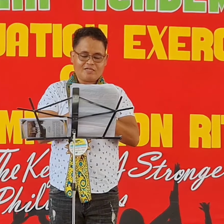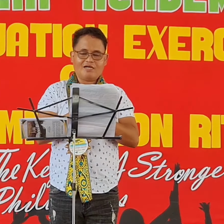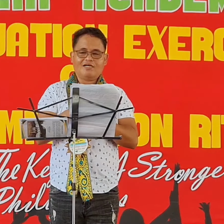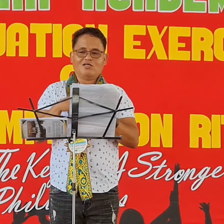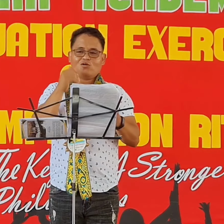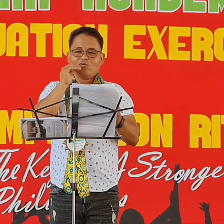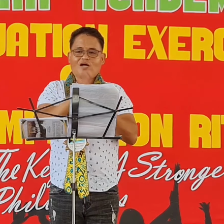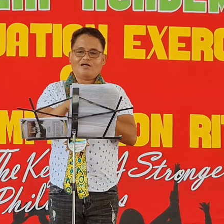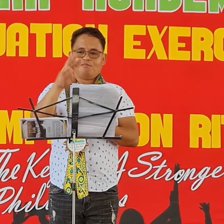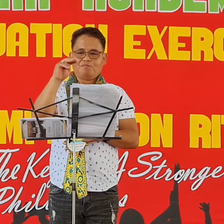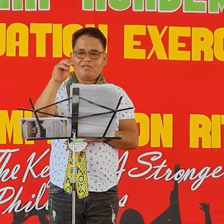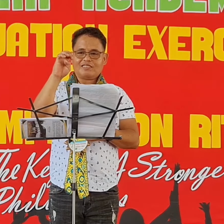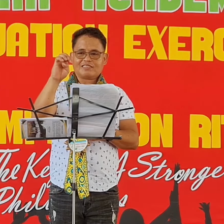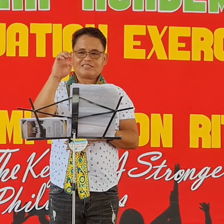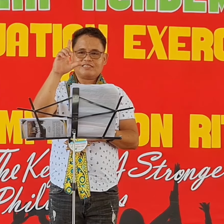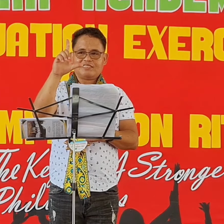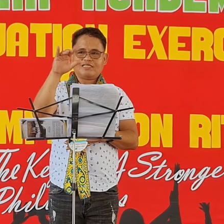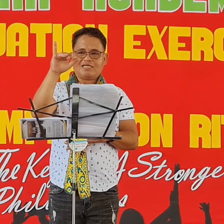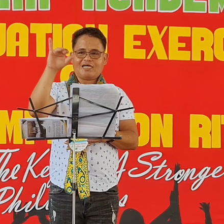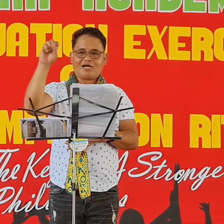When I had savings, I married Melissa,